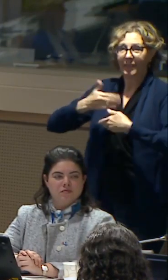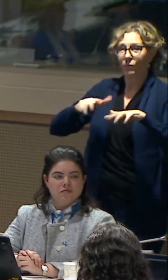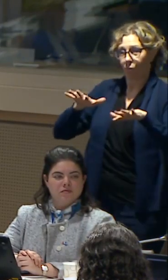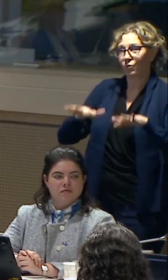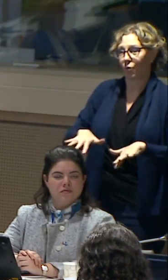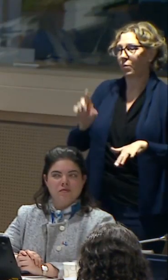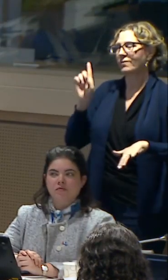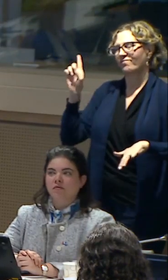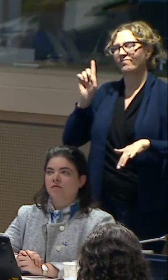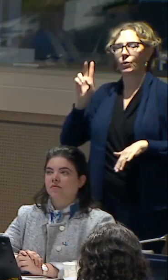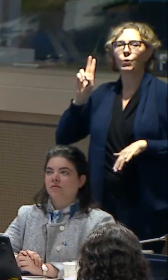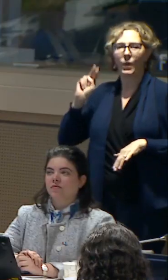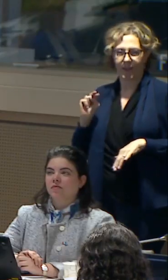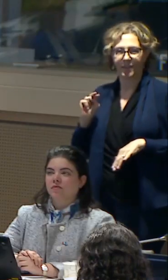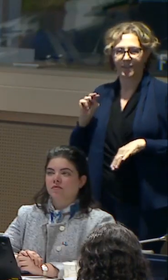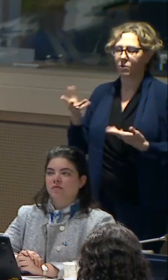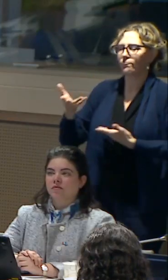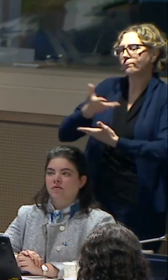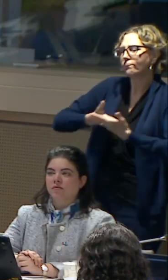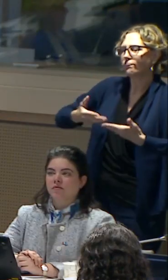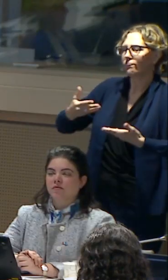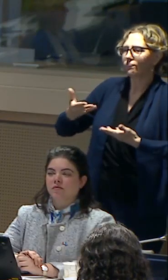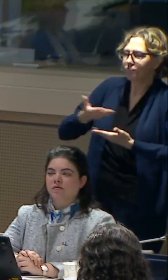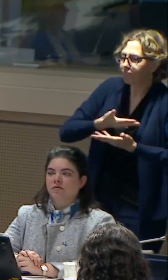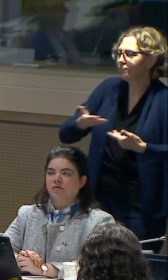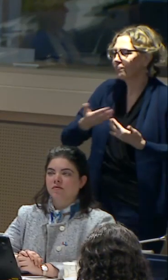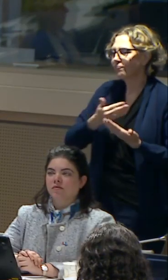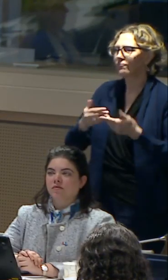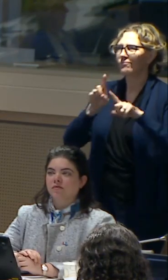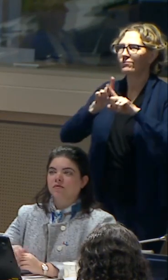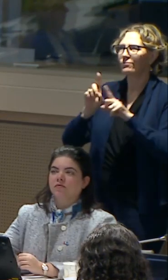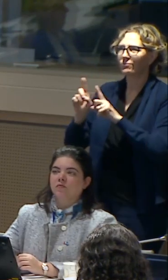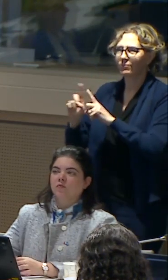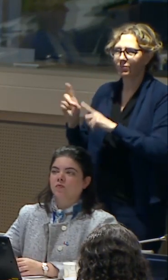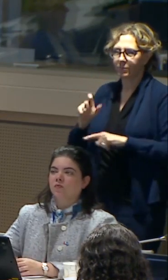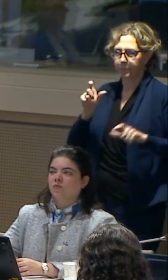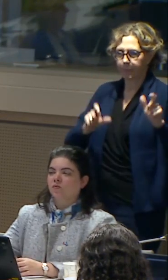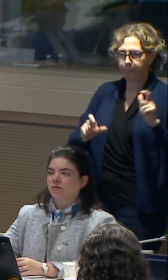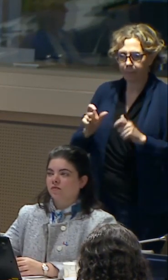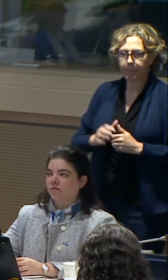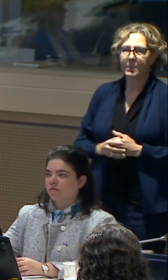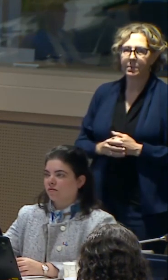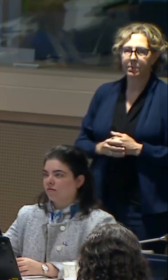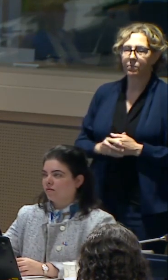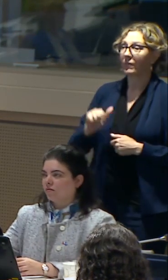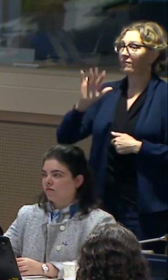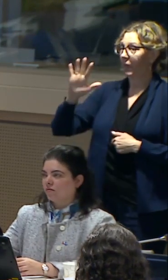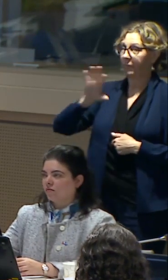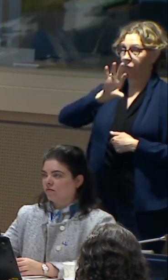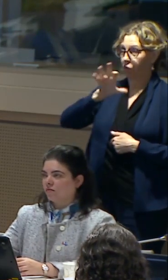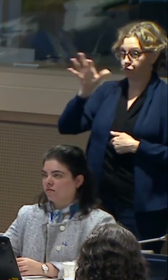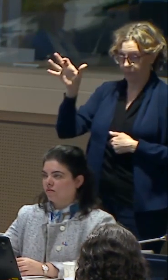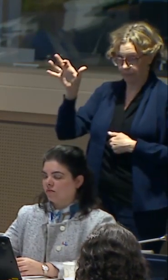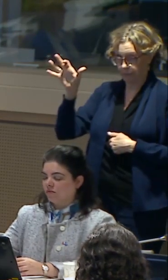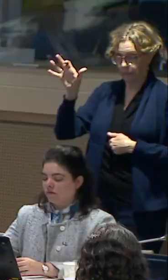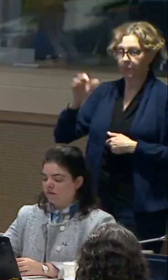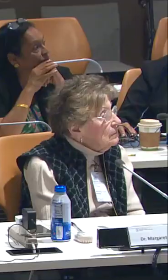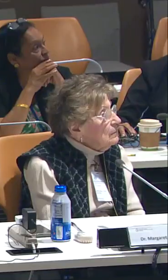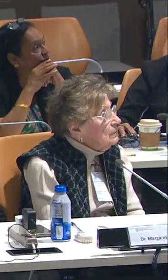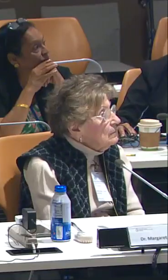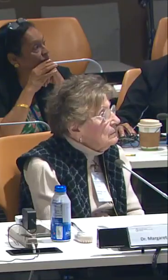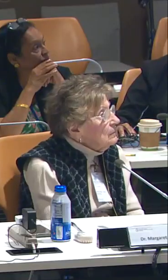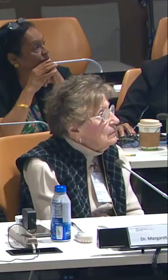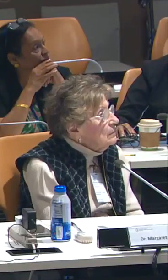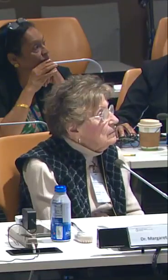UN. There were 19 participants, and we covered 5 countries. There was people from